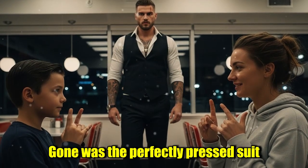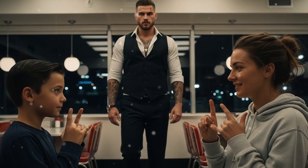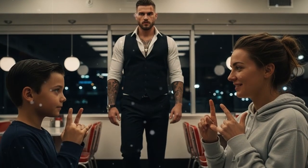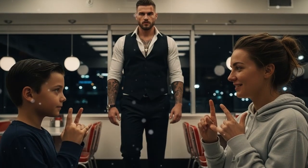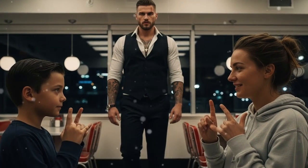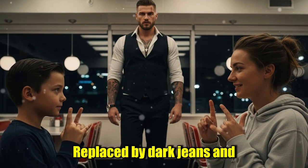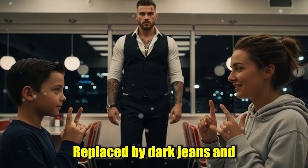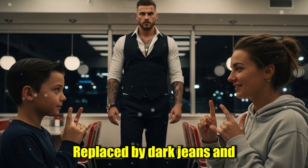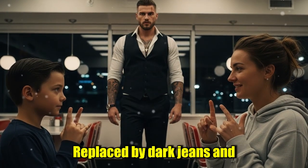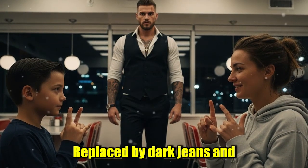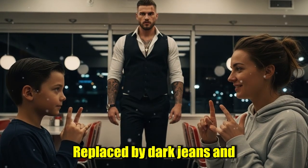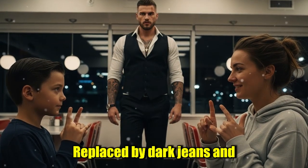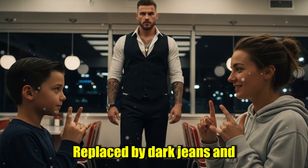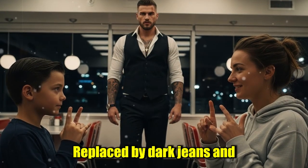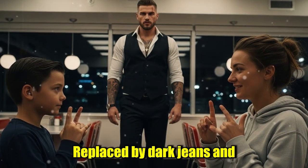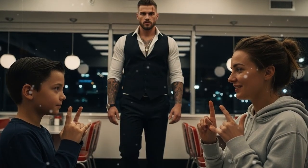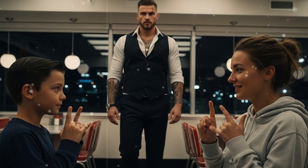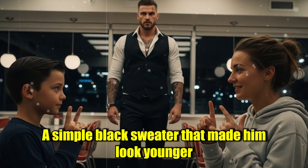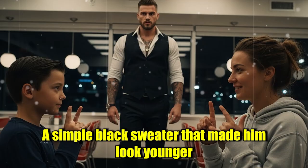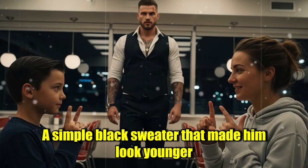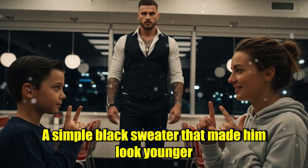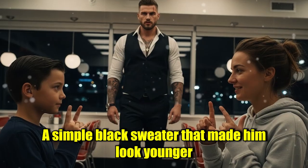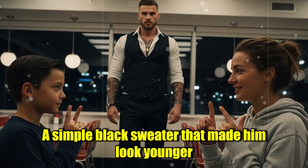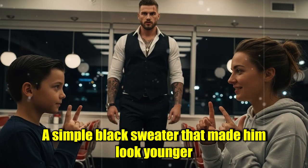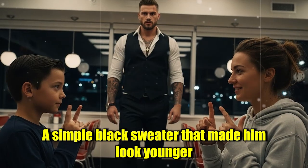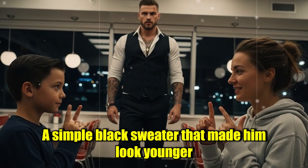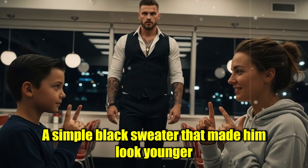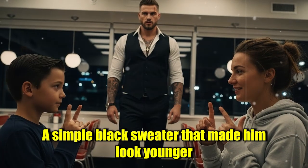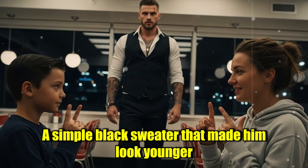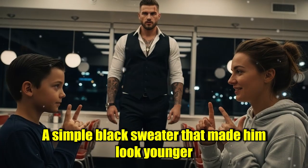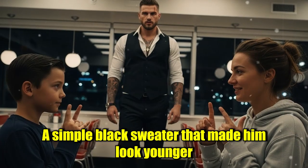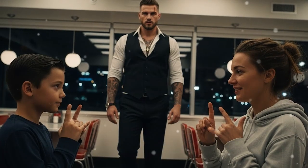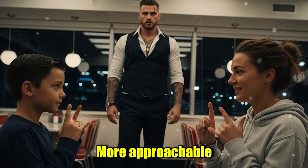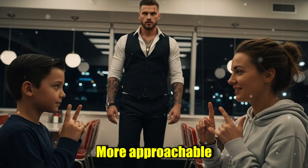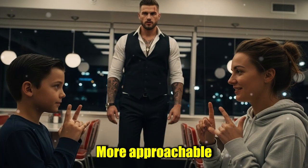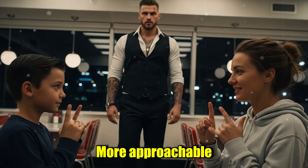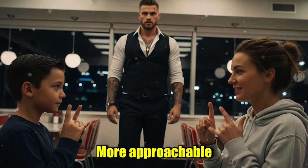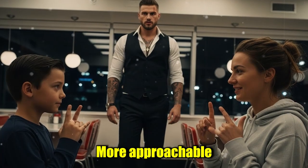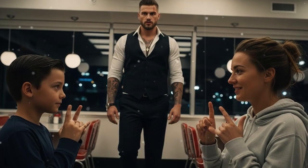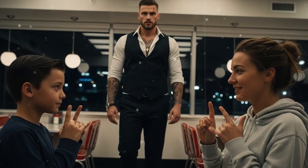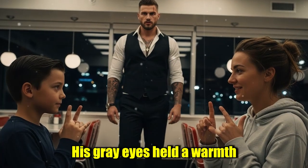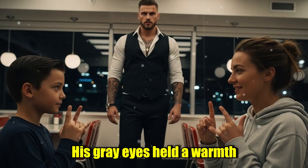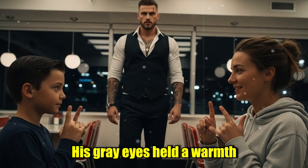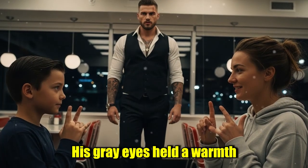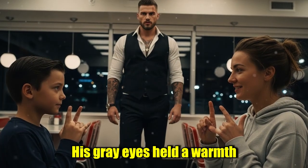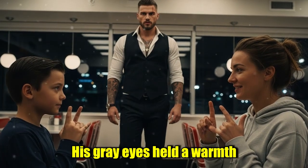suit, replaced by dark jeans and a simple black sweater that made him look younger, more approachable. His gray eyes held